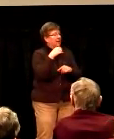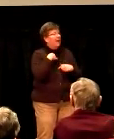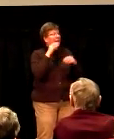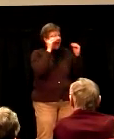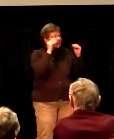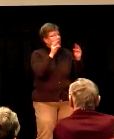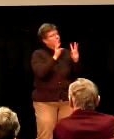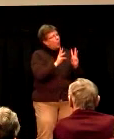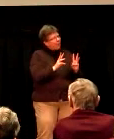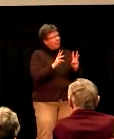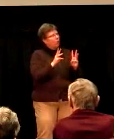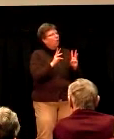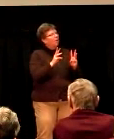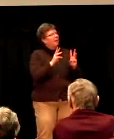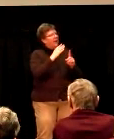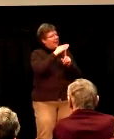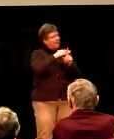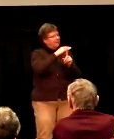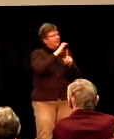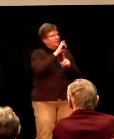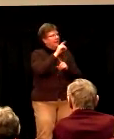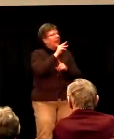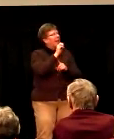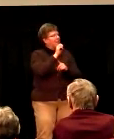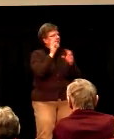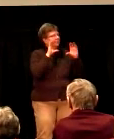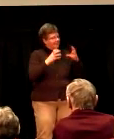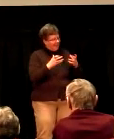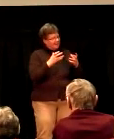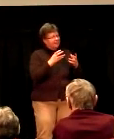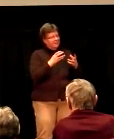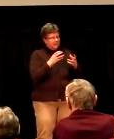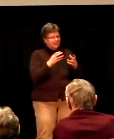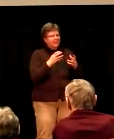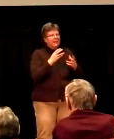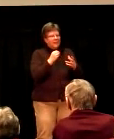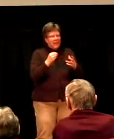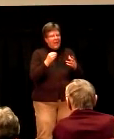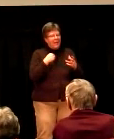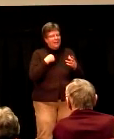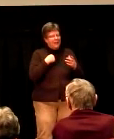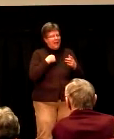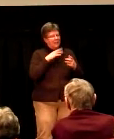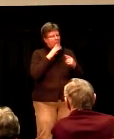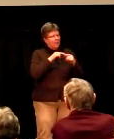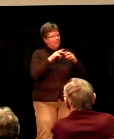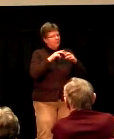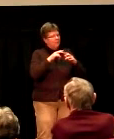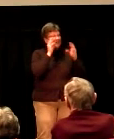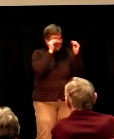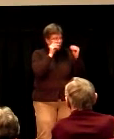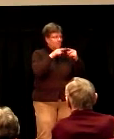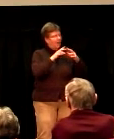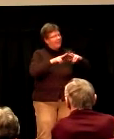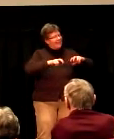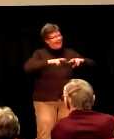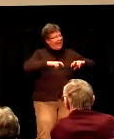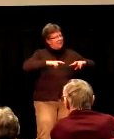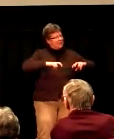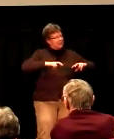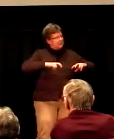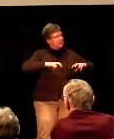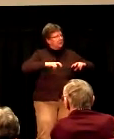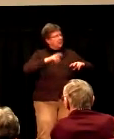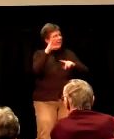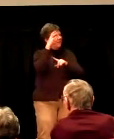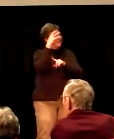teach weather and climate classes, but the other thing that I teach a lot of is remote sensing, so the analysis of satellite imagery. So some of my very good stories are